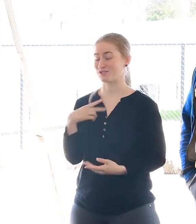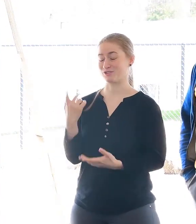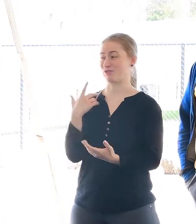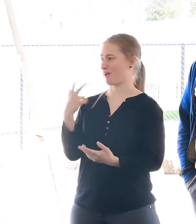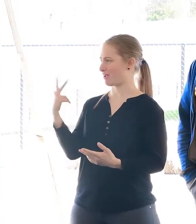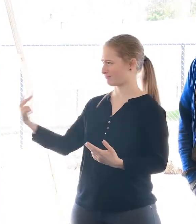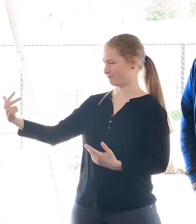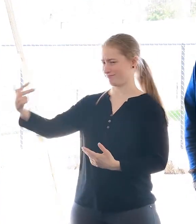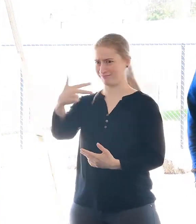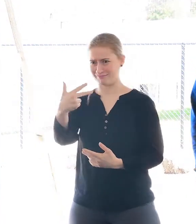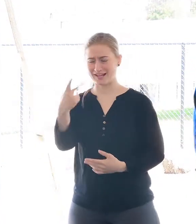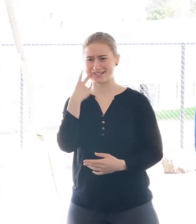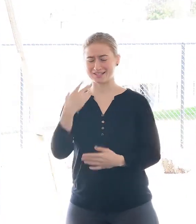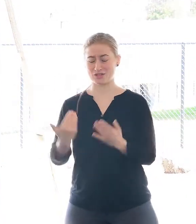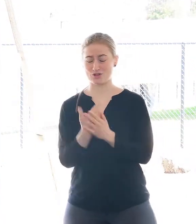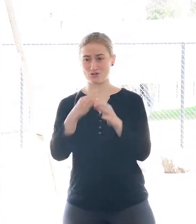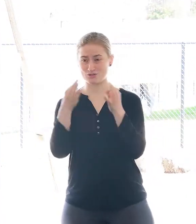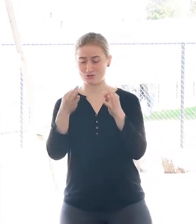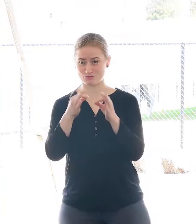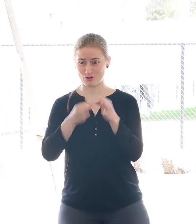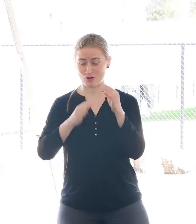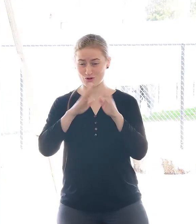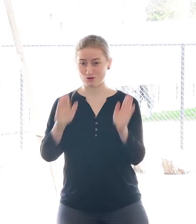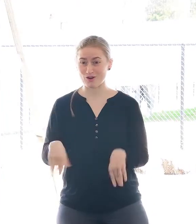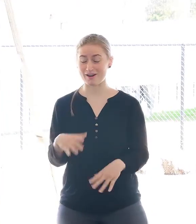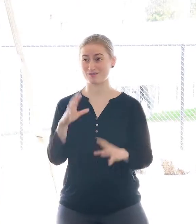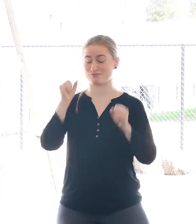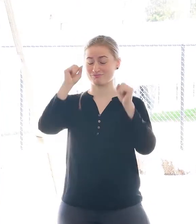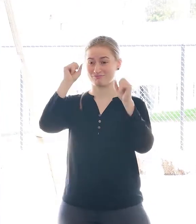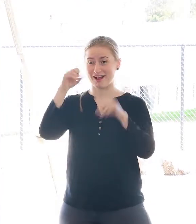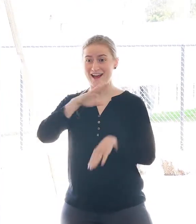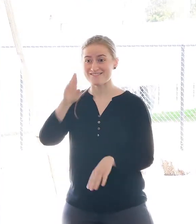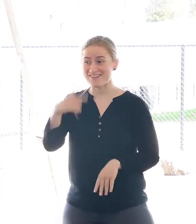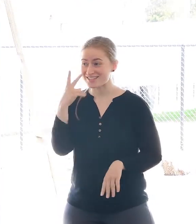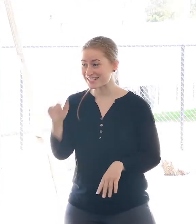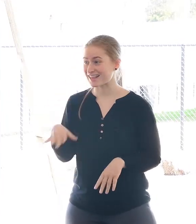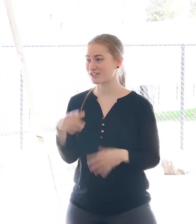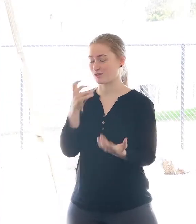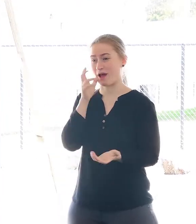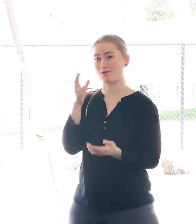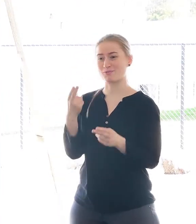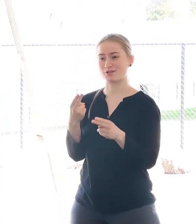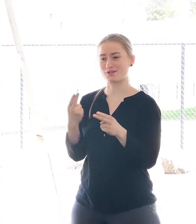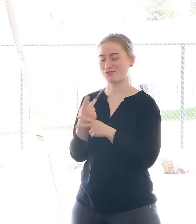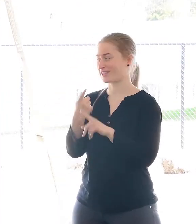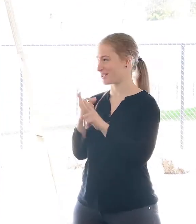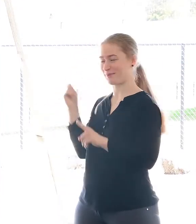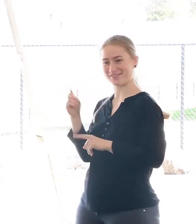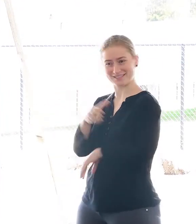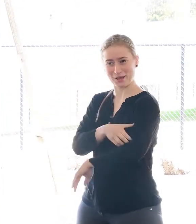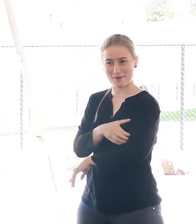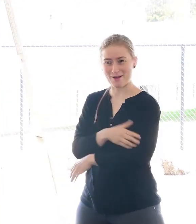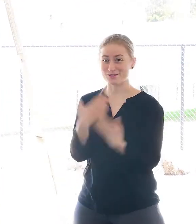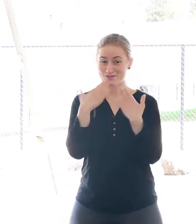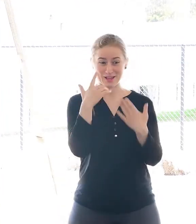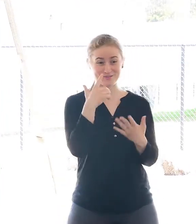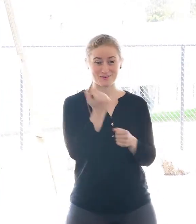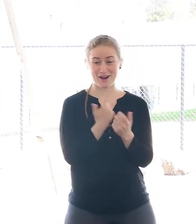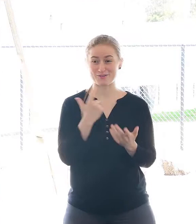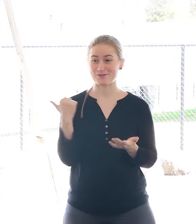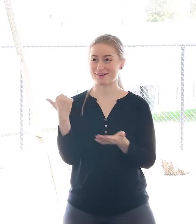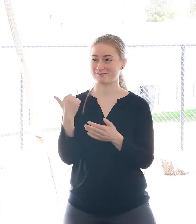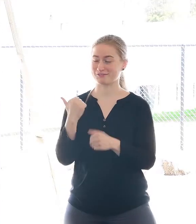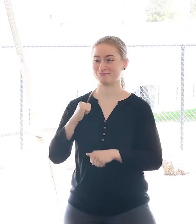wow. I hadn't seen it before, and I live just down the road on 108, so I'll be using some of these electrons. So thank you to everyone who helped make this